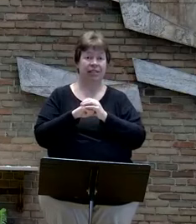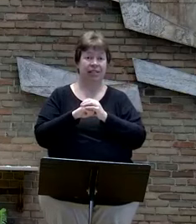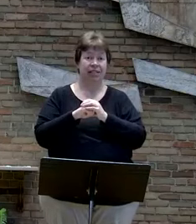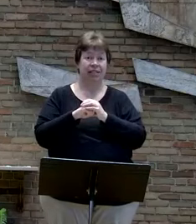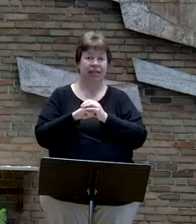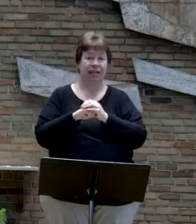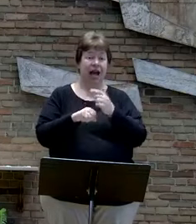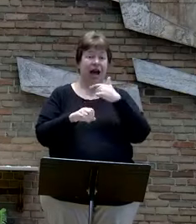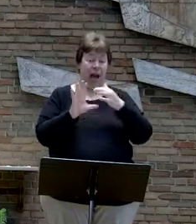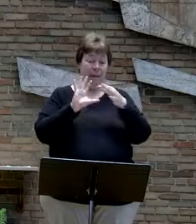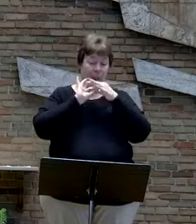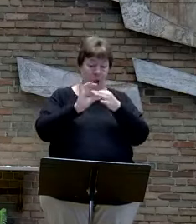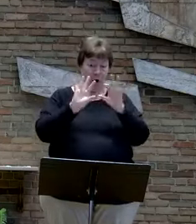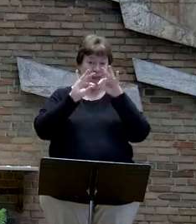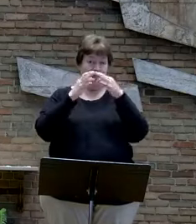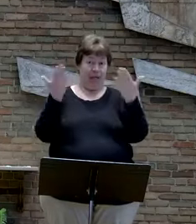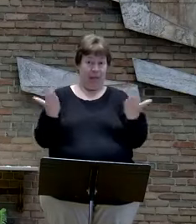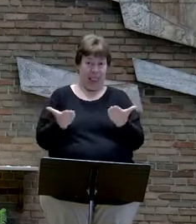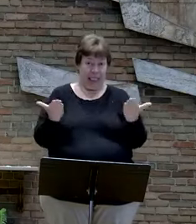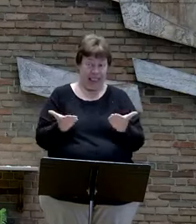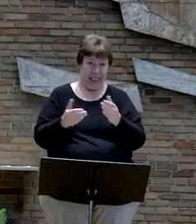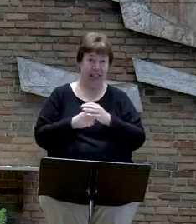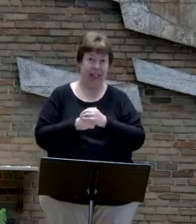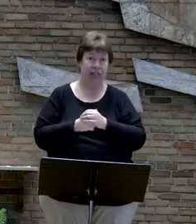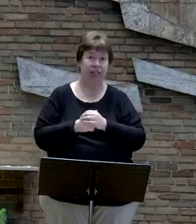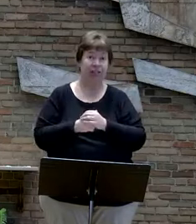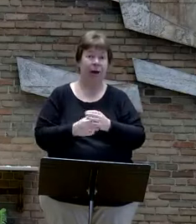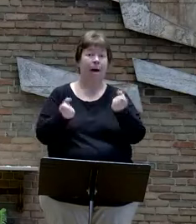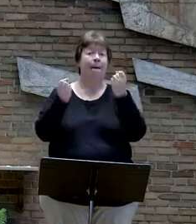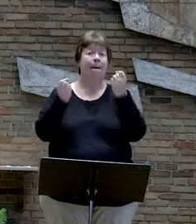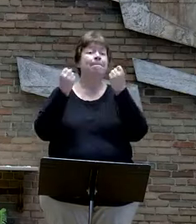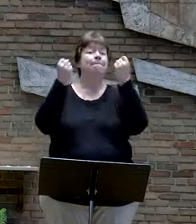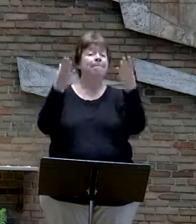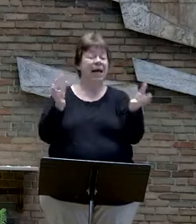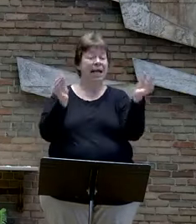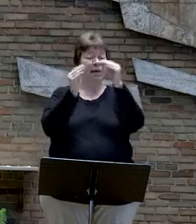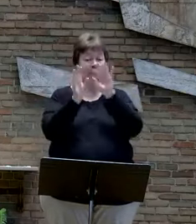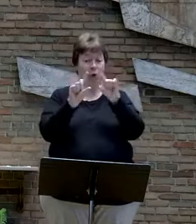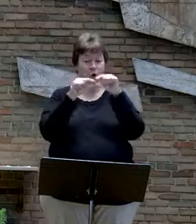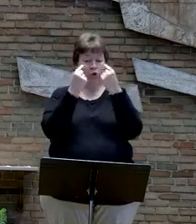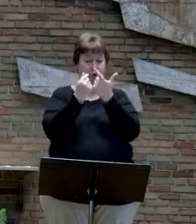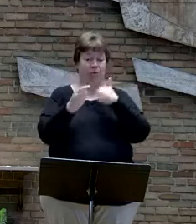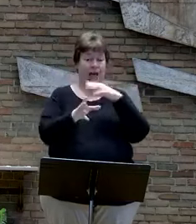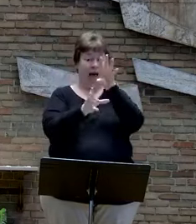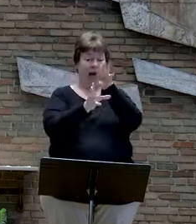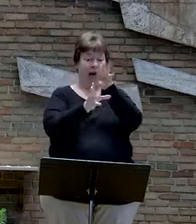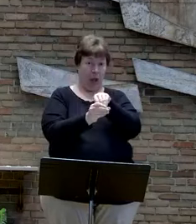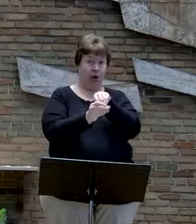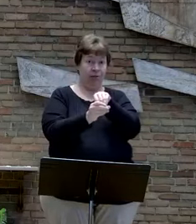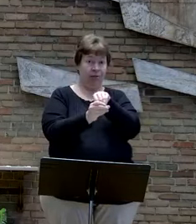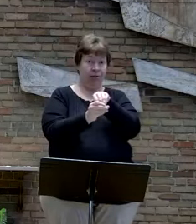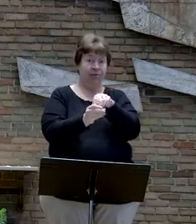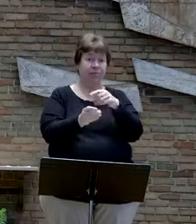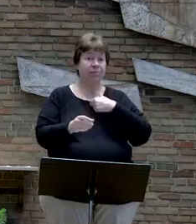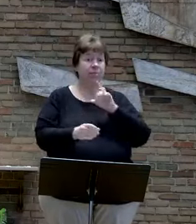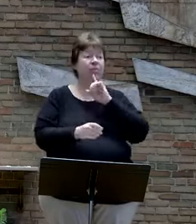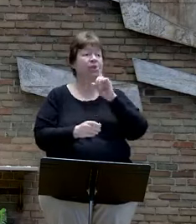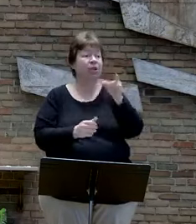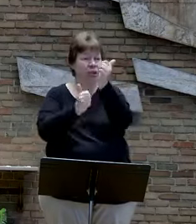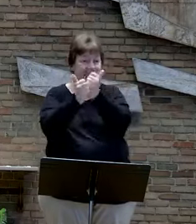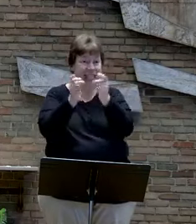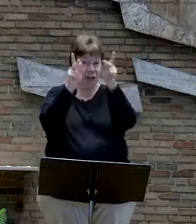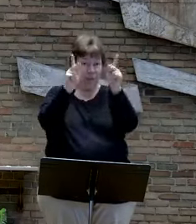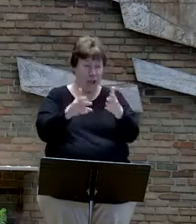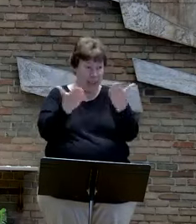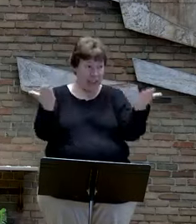belong to the family that is here. While there are many more groups to which I belong, I'm sure that each person in